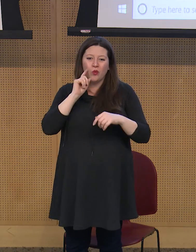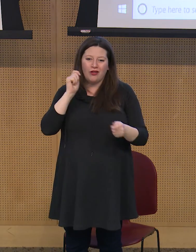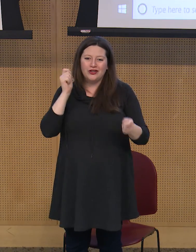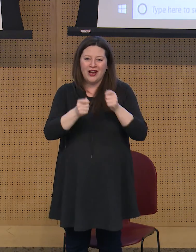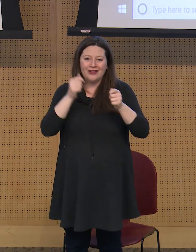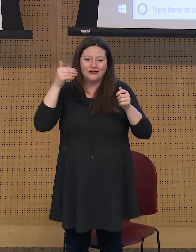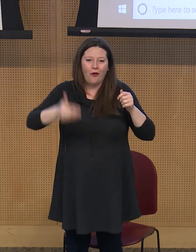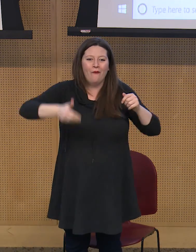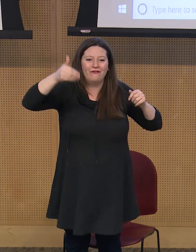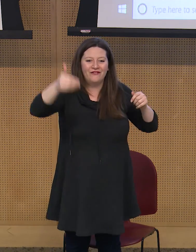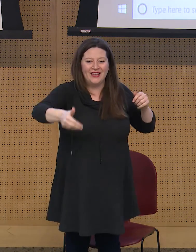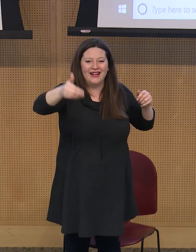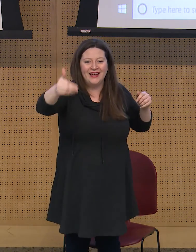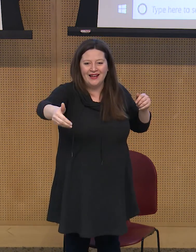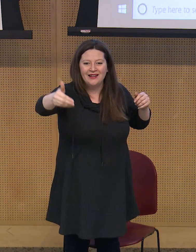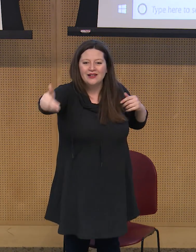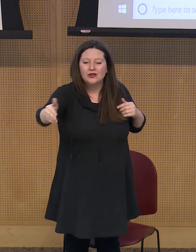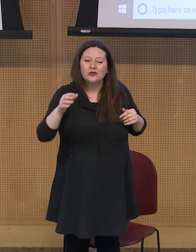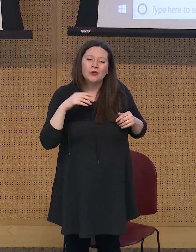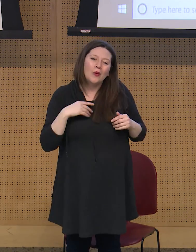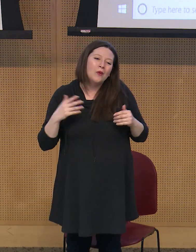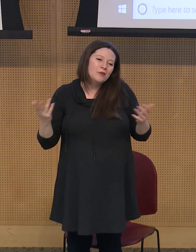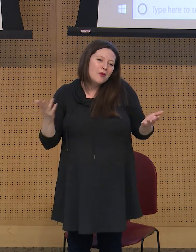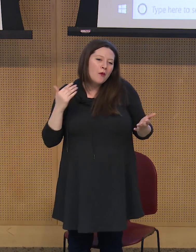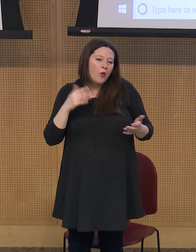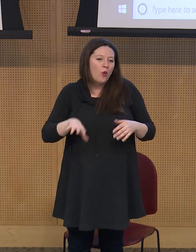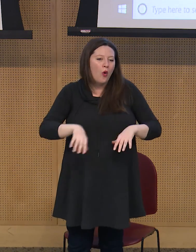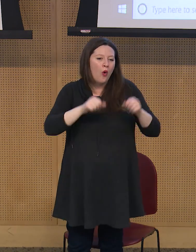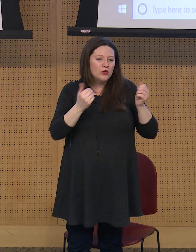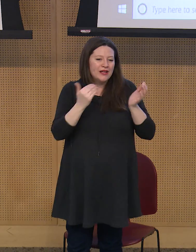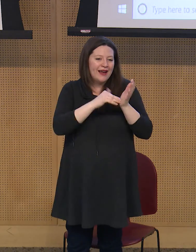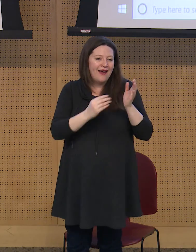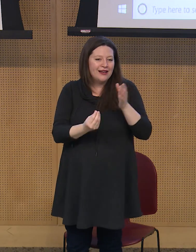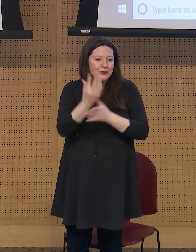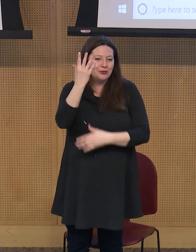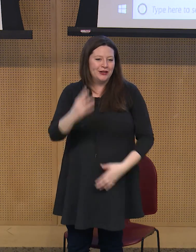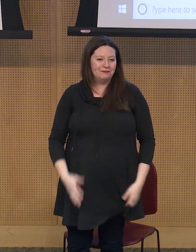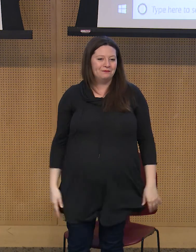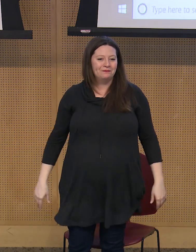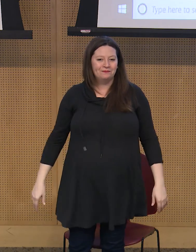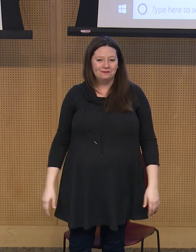reservations will change quite often, the system. So we'll host this again in the springtime.